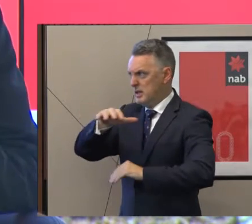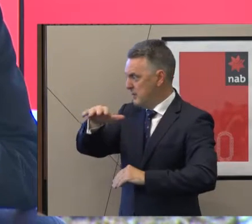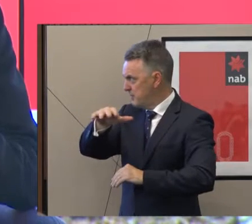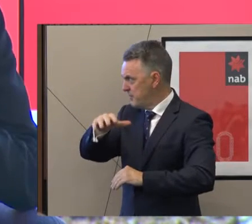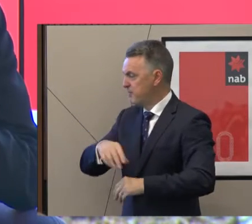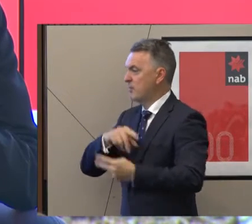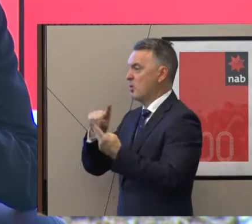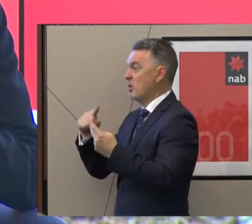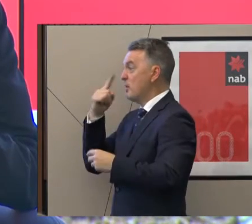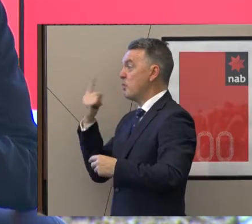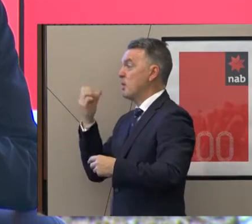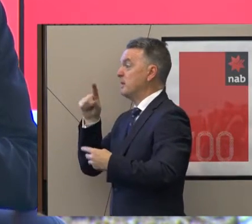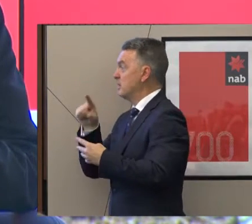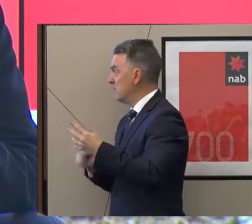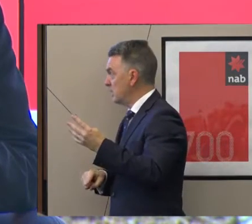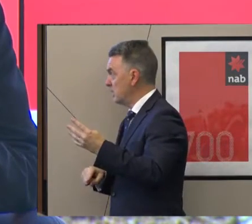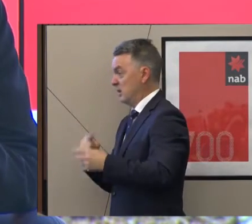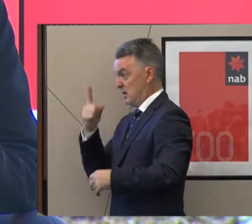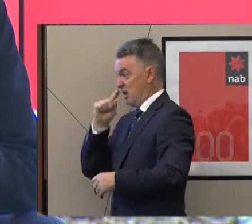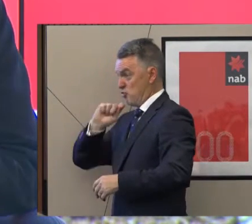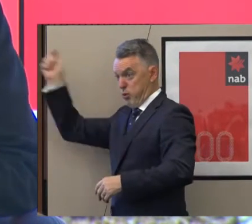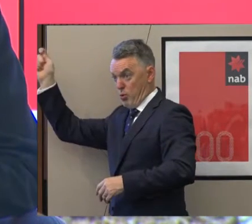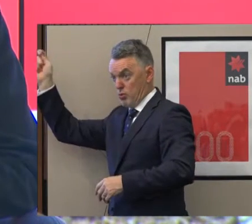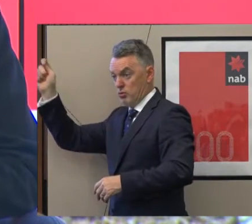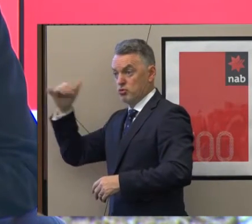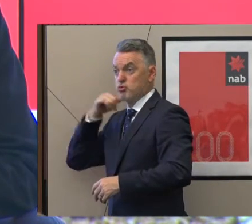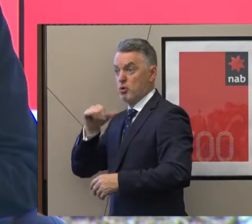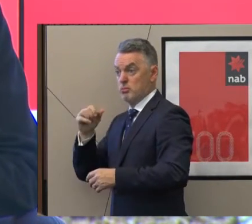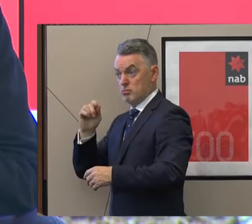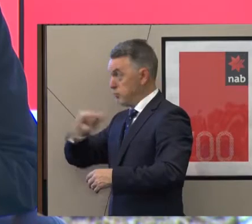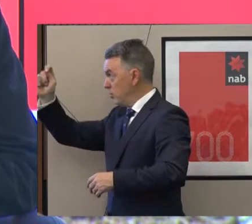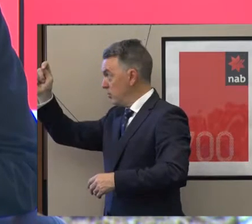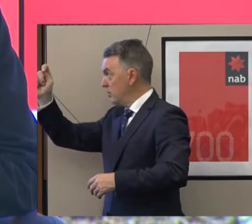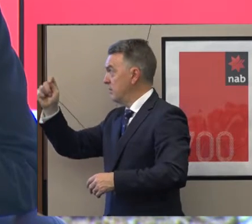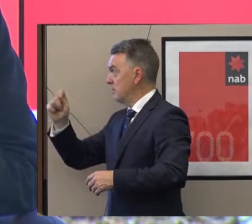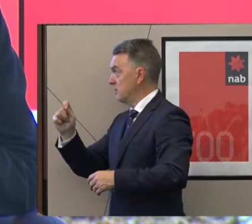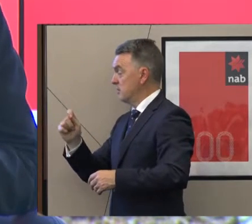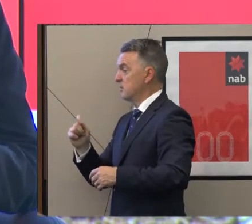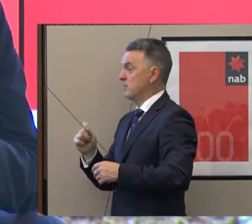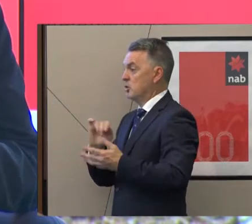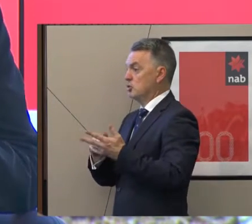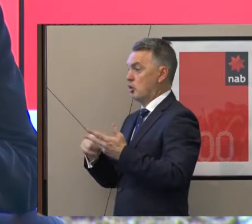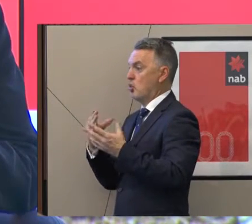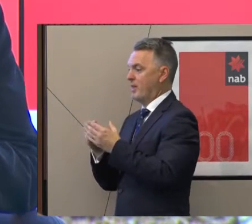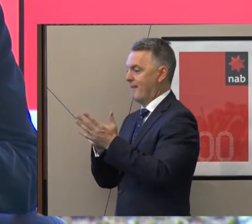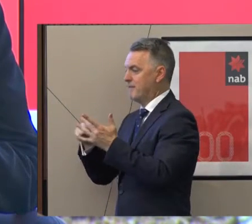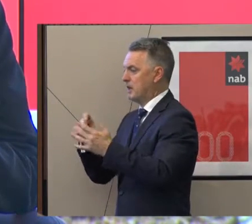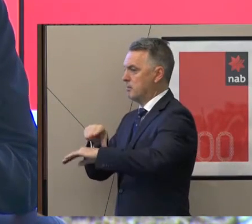example, people with disability being able to report crimes. And so, for example, we've done work as a result of that with